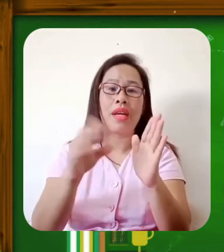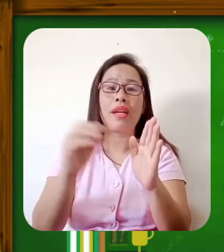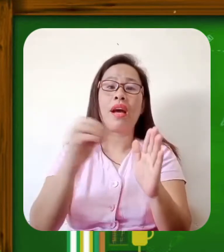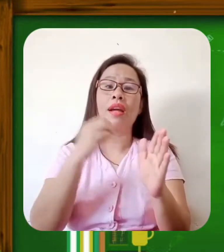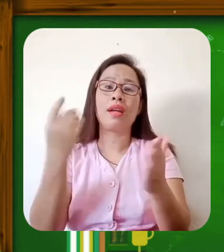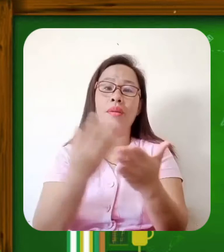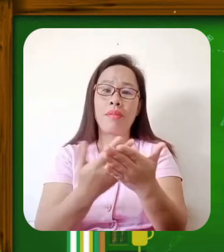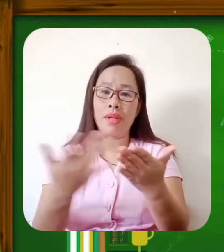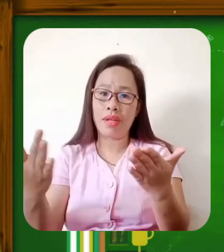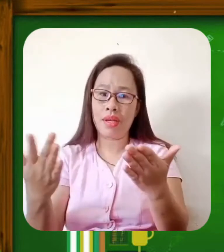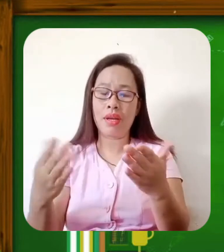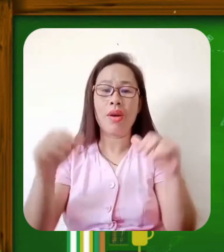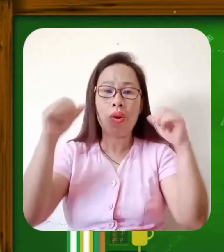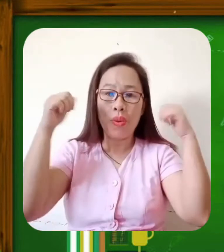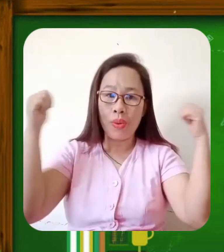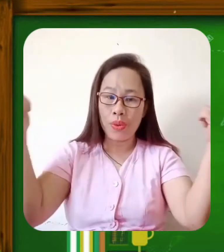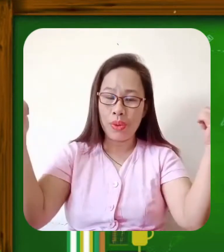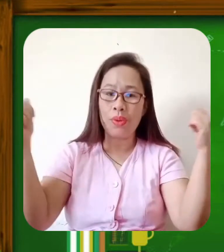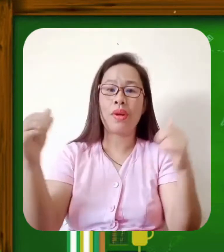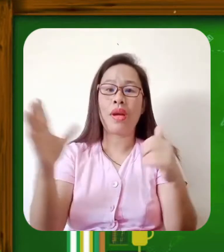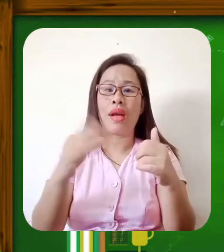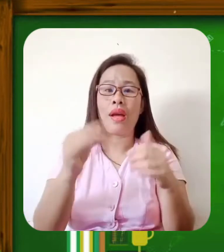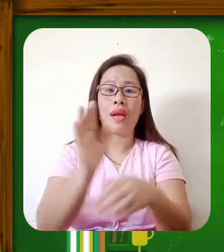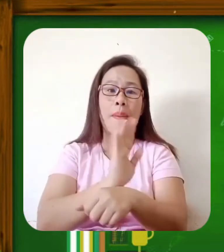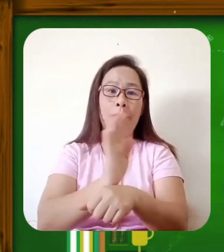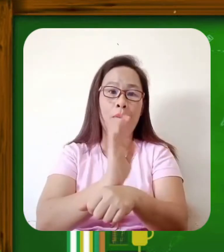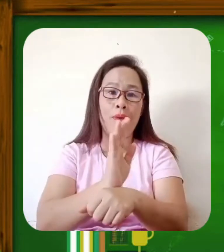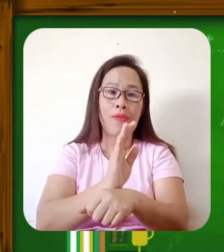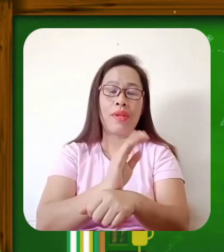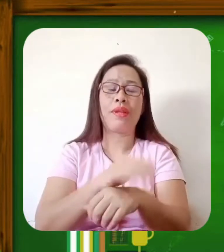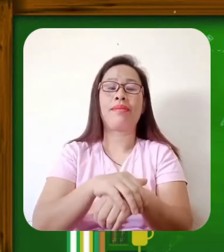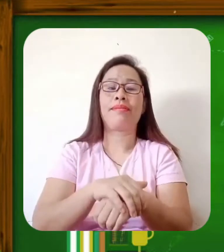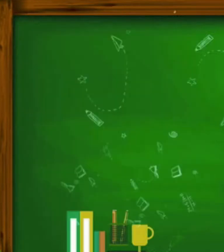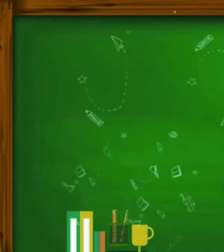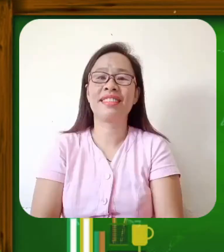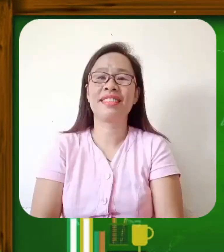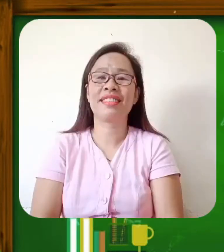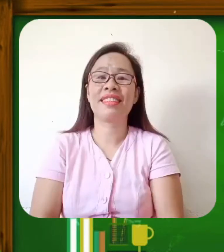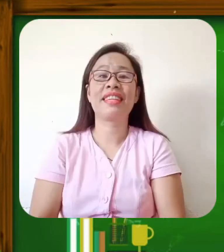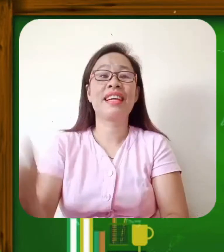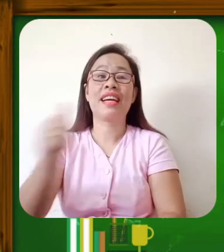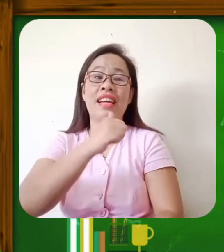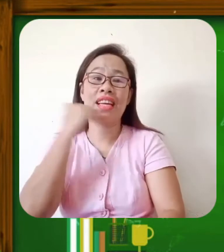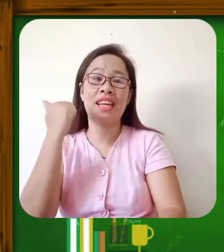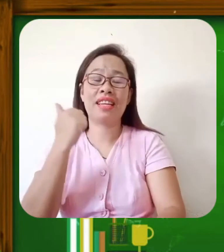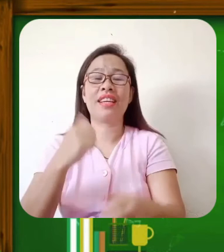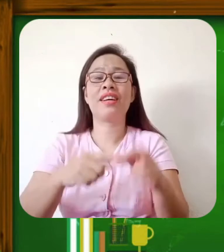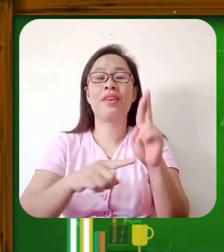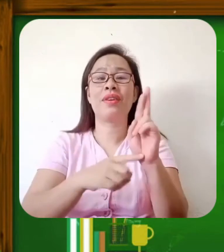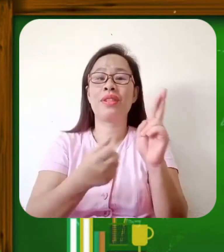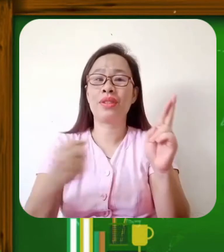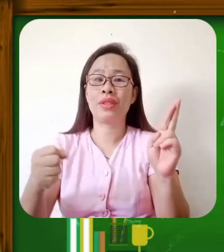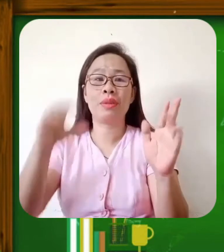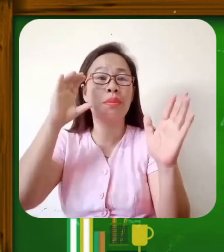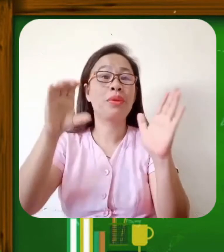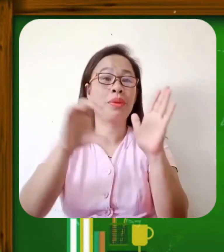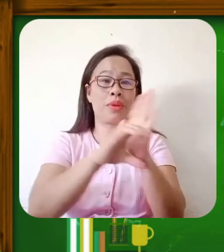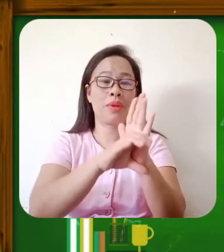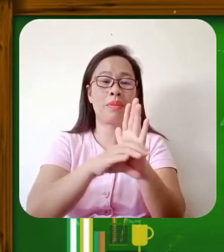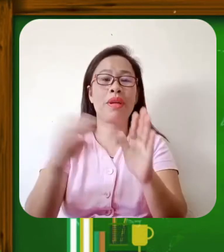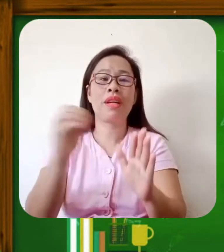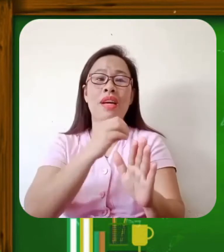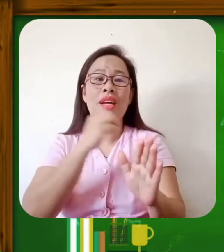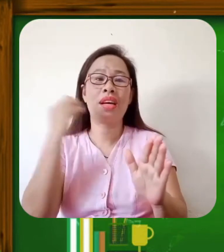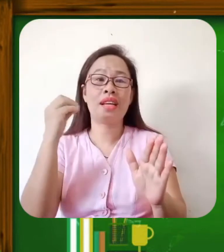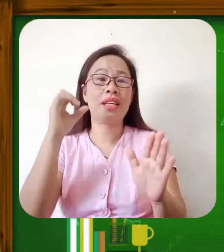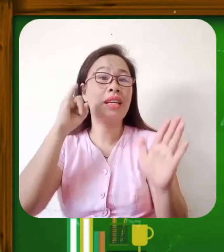media, such as audio clips and movie clips. Another resource is photograph and other